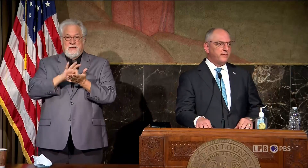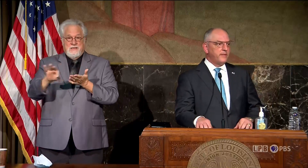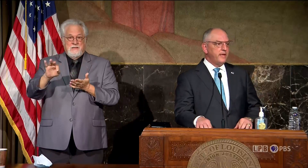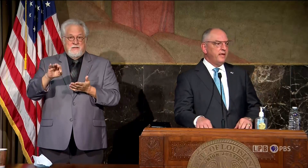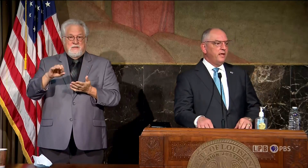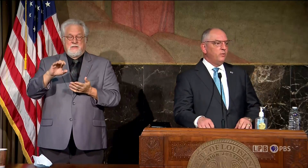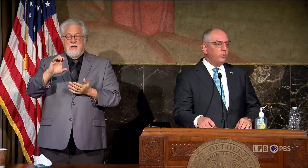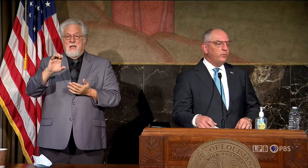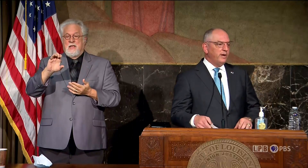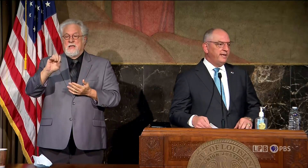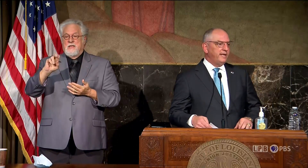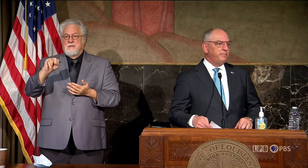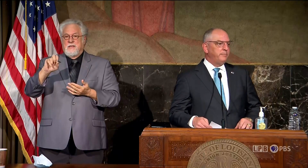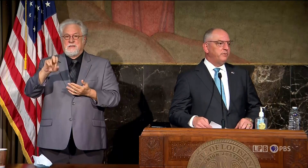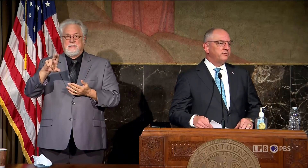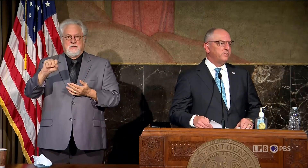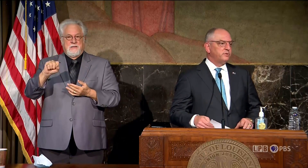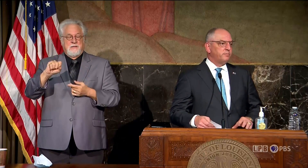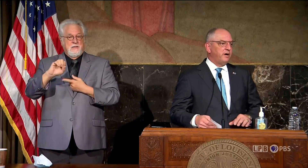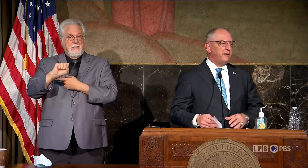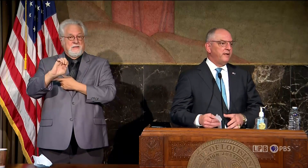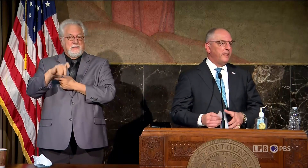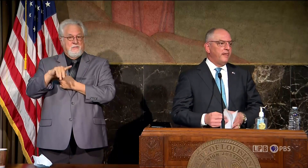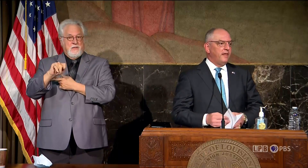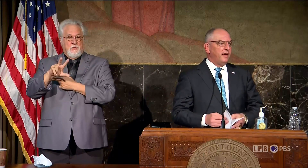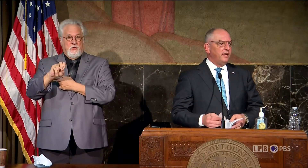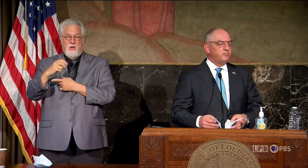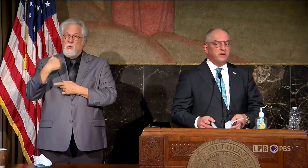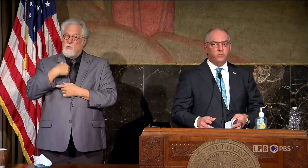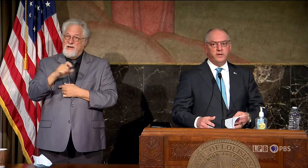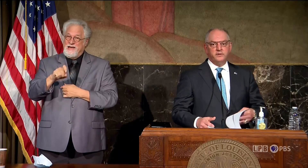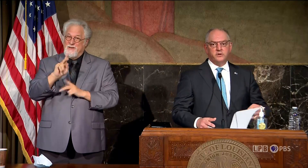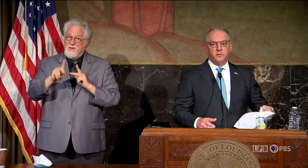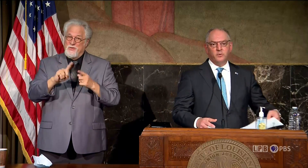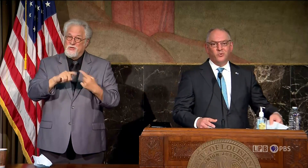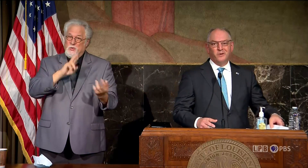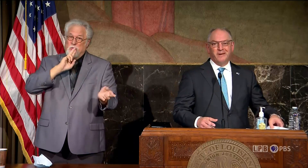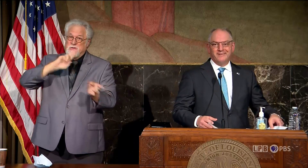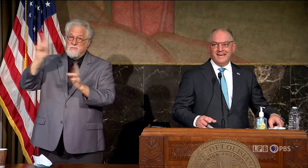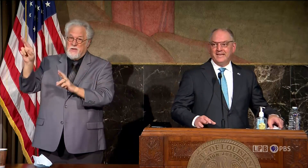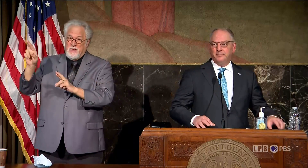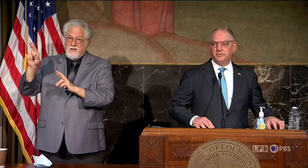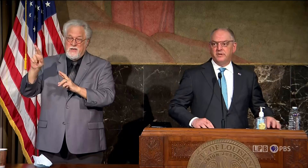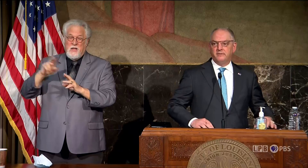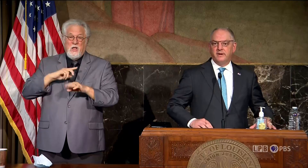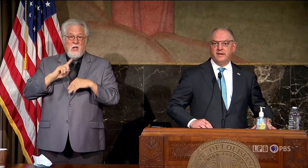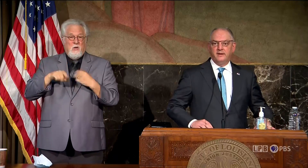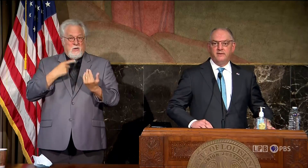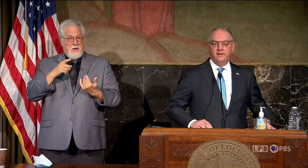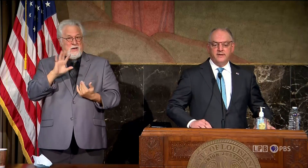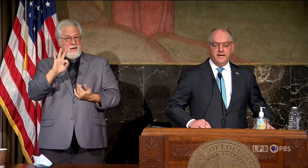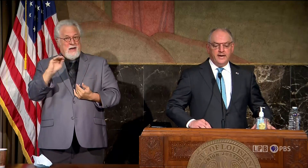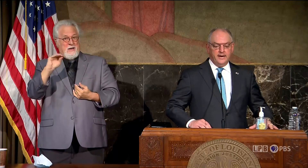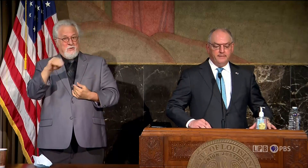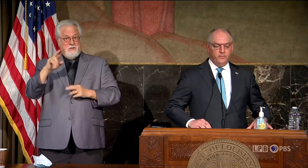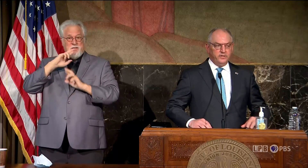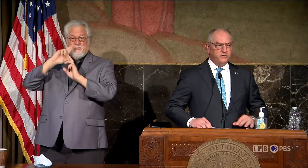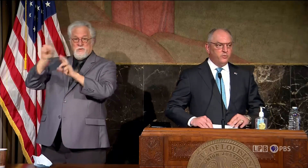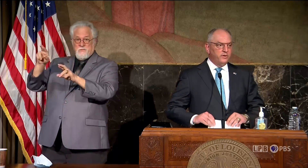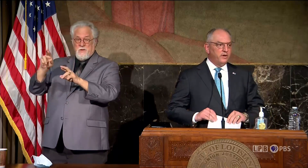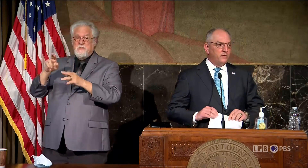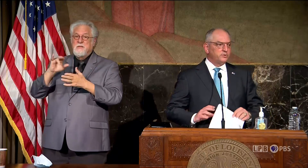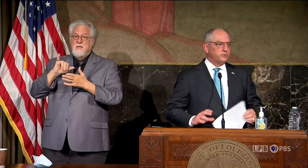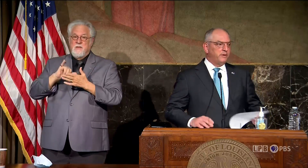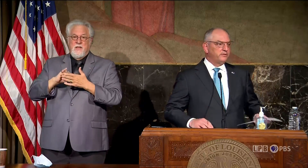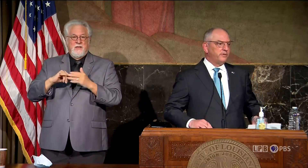the 30th. We really need people to respond. As best we can determine, we're at about 90% right now. Which